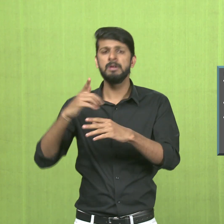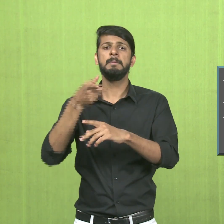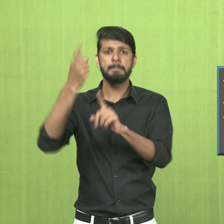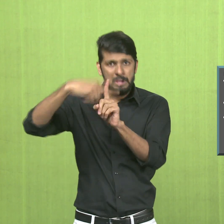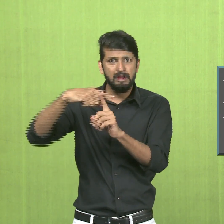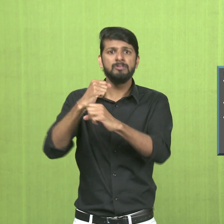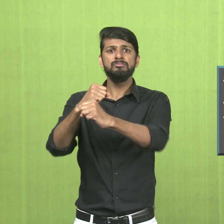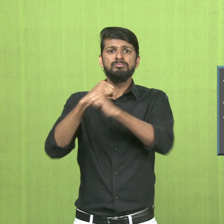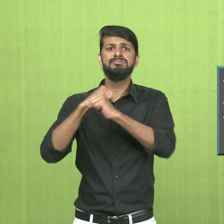painting.